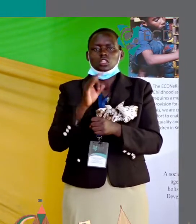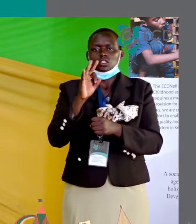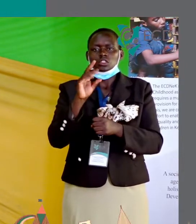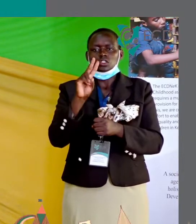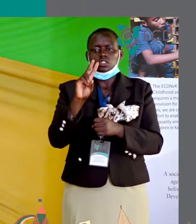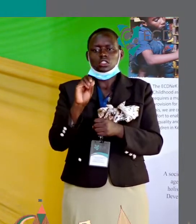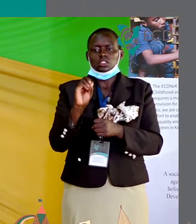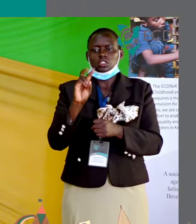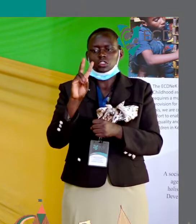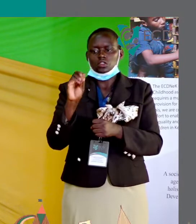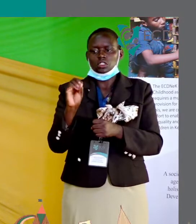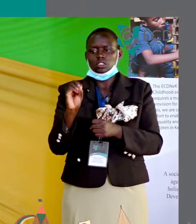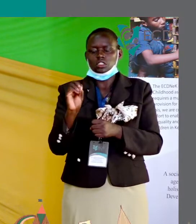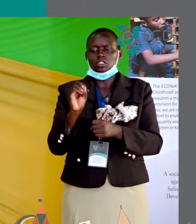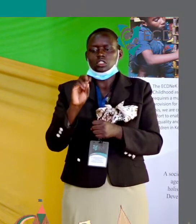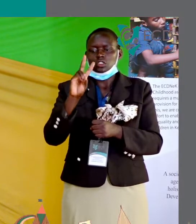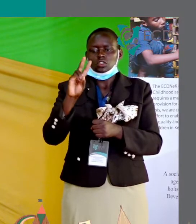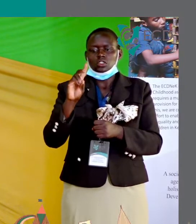2020-2021,